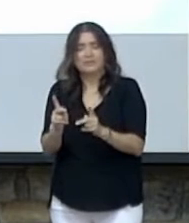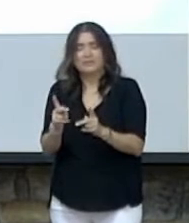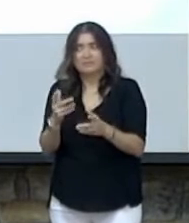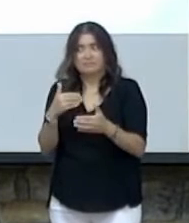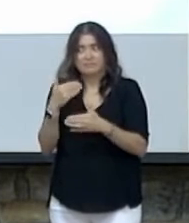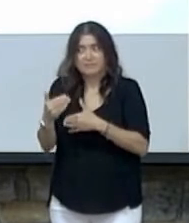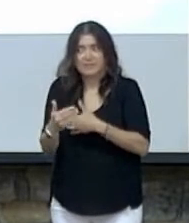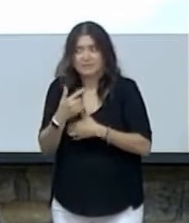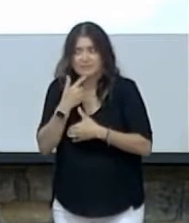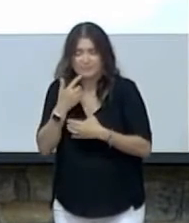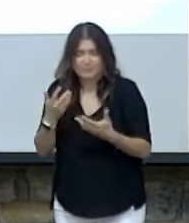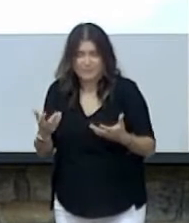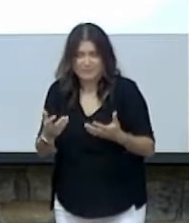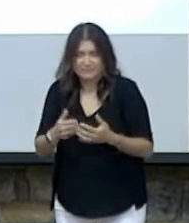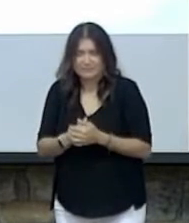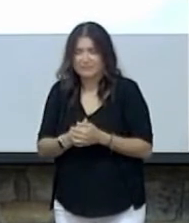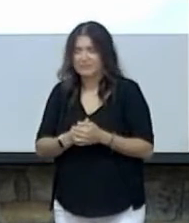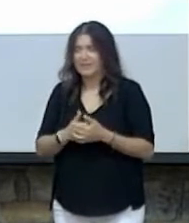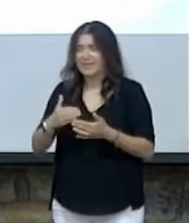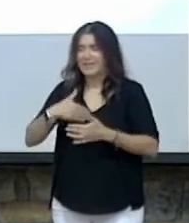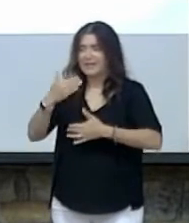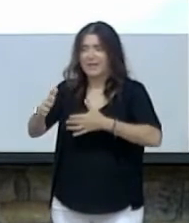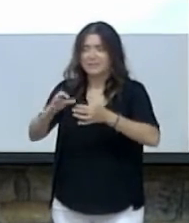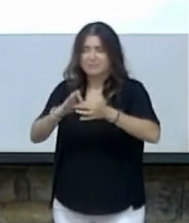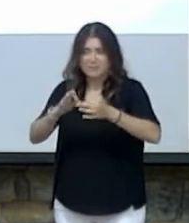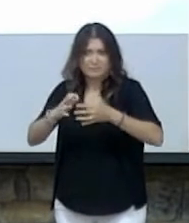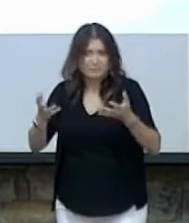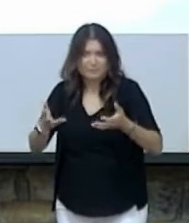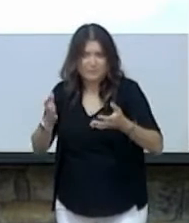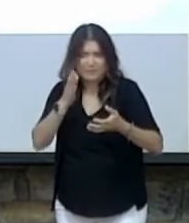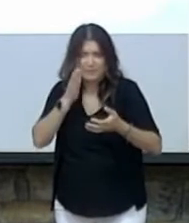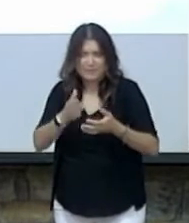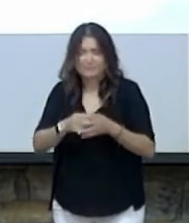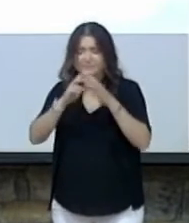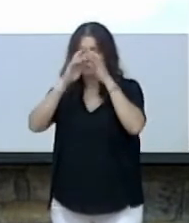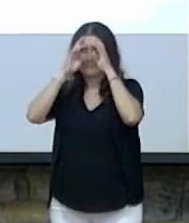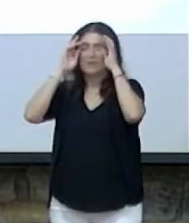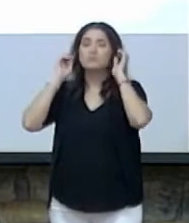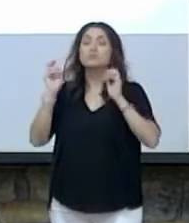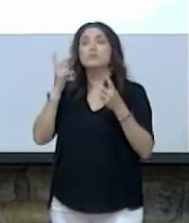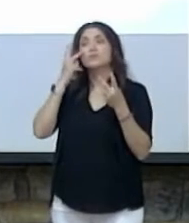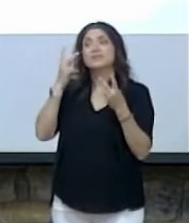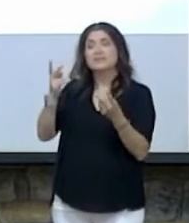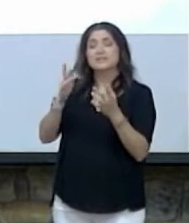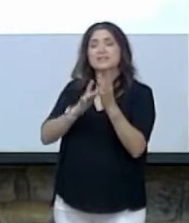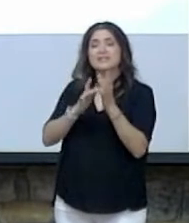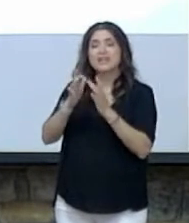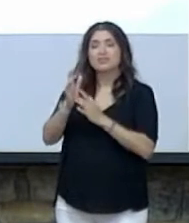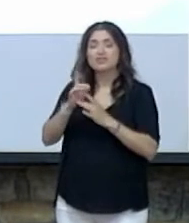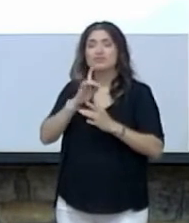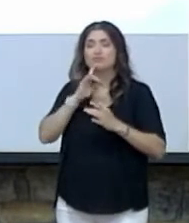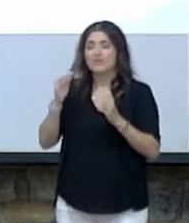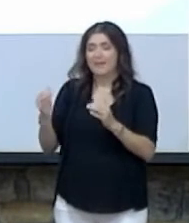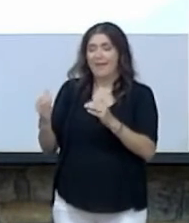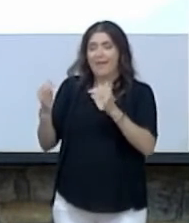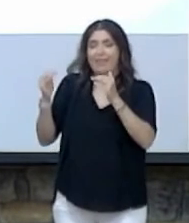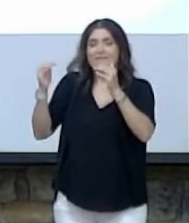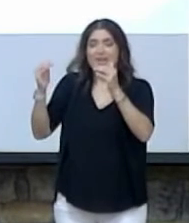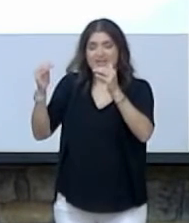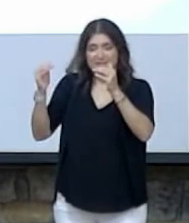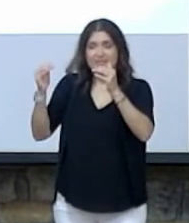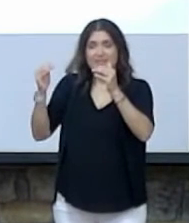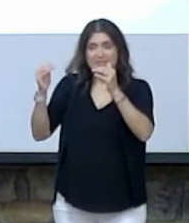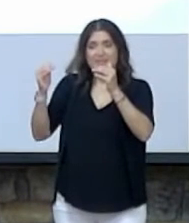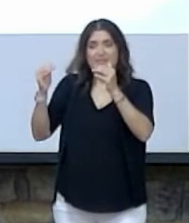say next. What's going to be the next message? And what we find is Jesus actually elevates the teaching because you